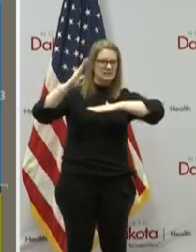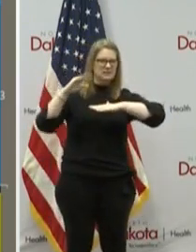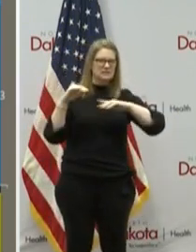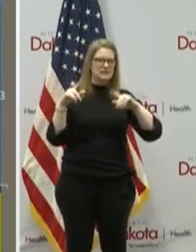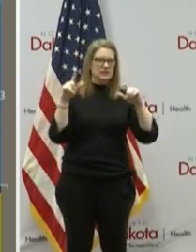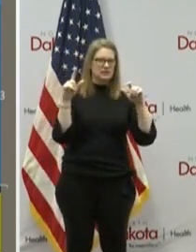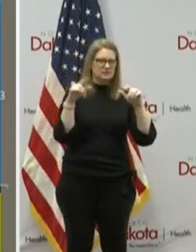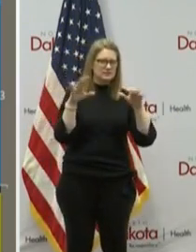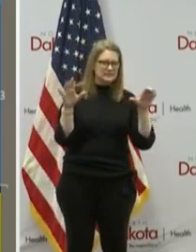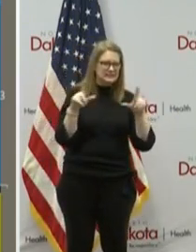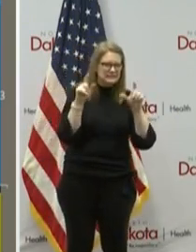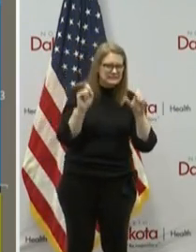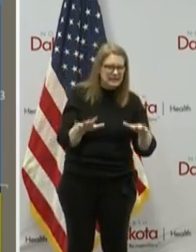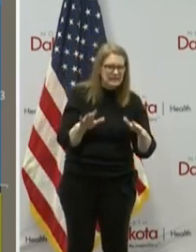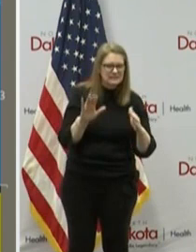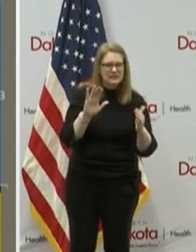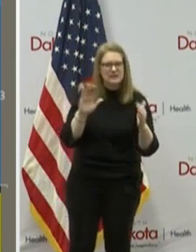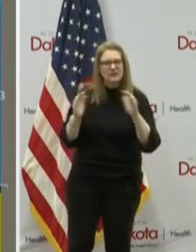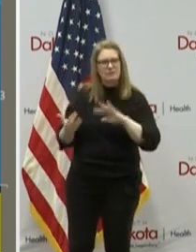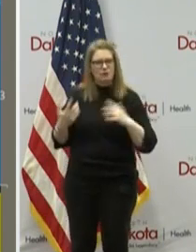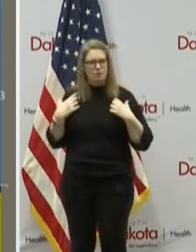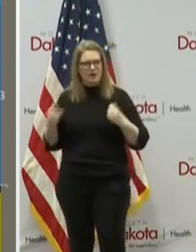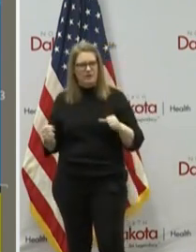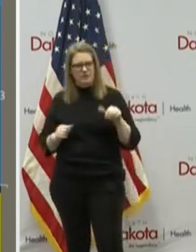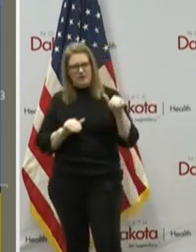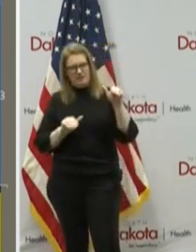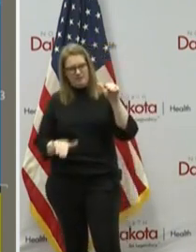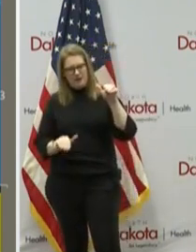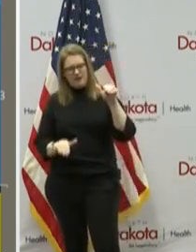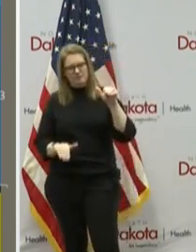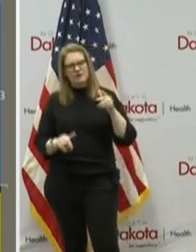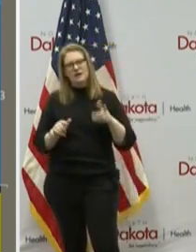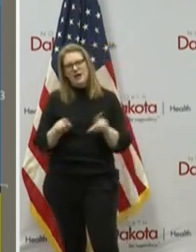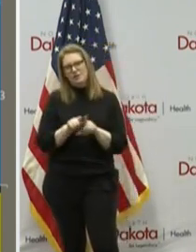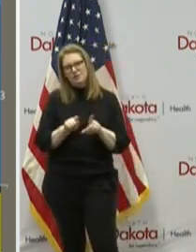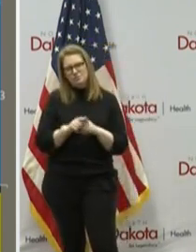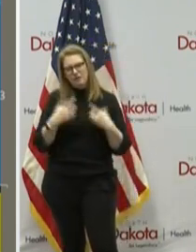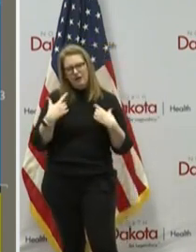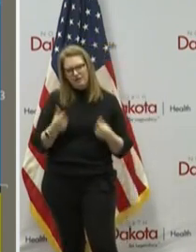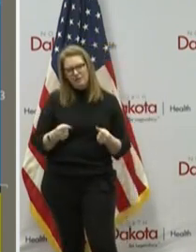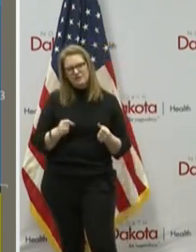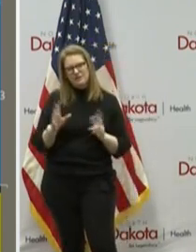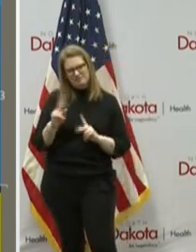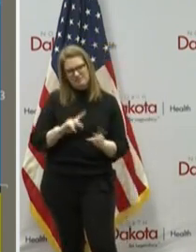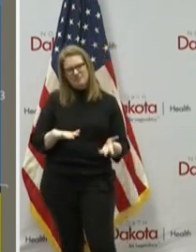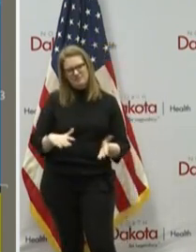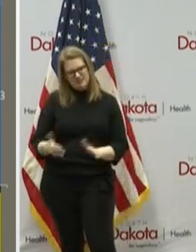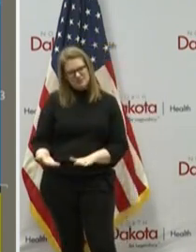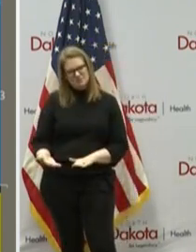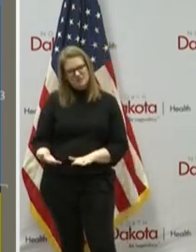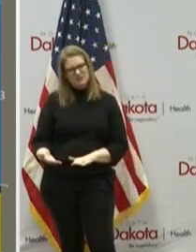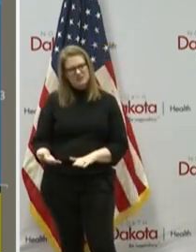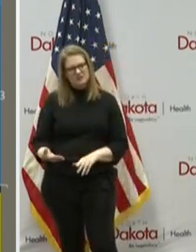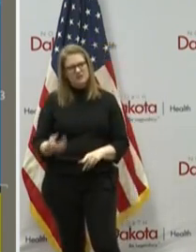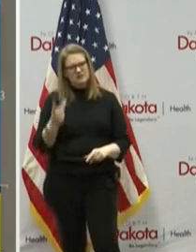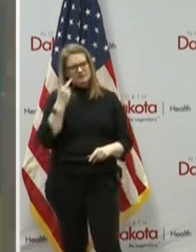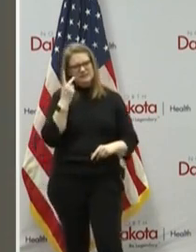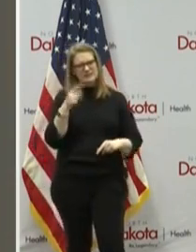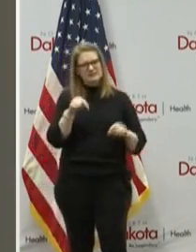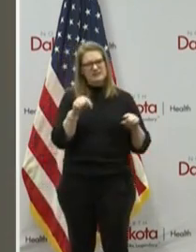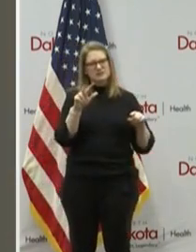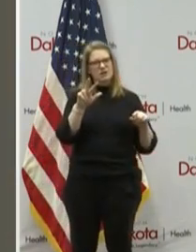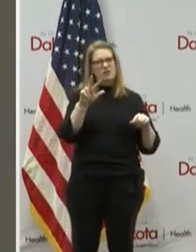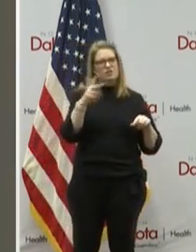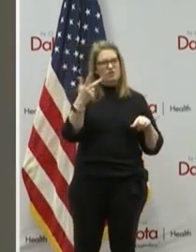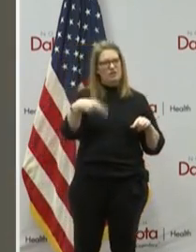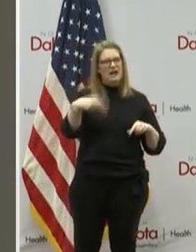tests netted out against the recoveries on the bottom, the recoveries and people who've passed away on the bottom. And again, you can see when you look at this is our 3rd